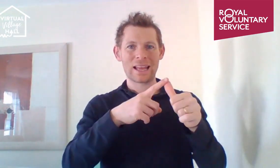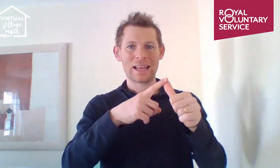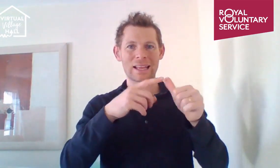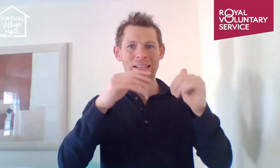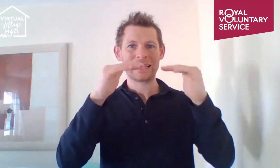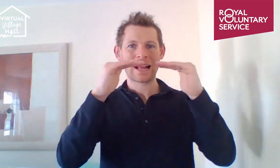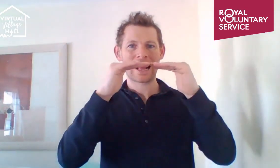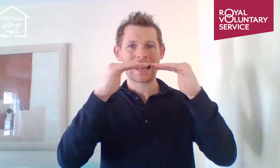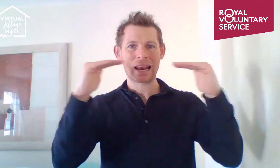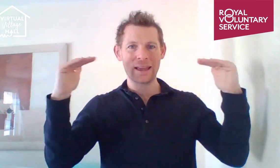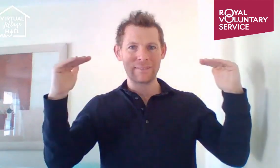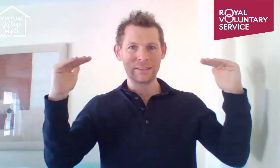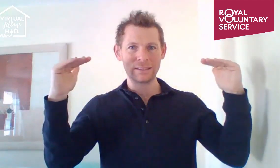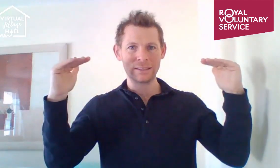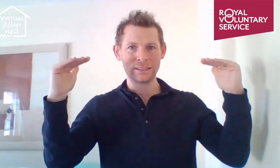A level.